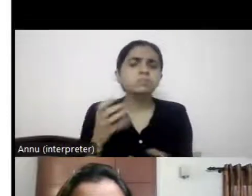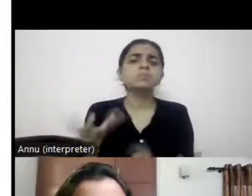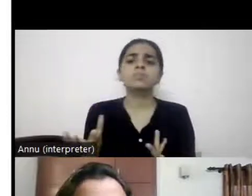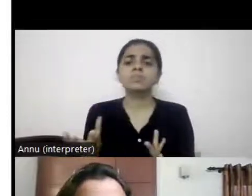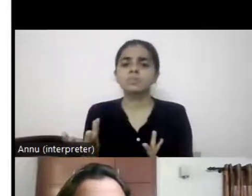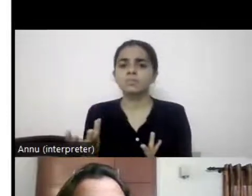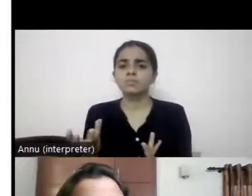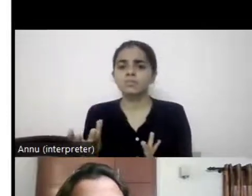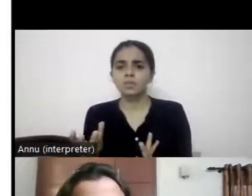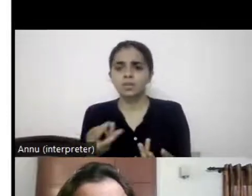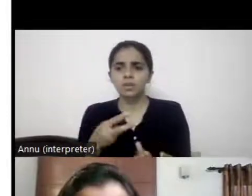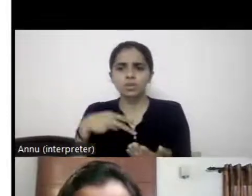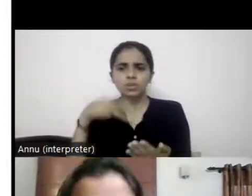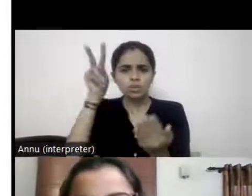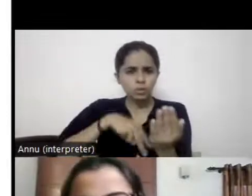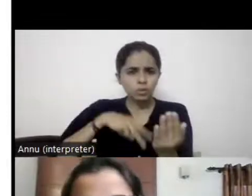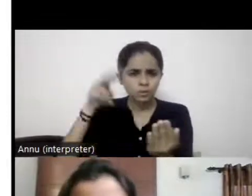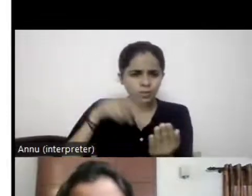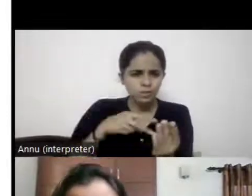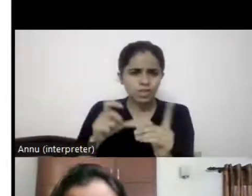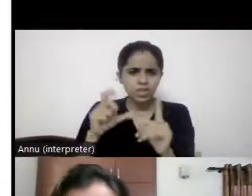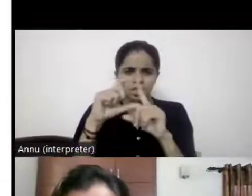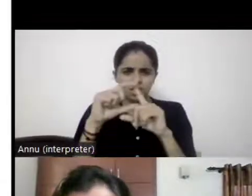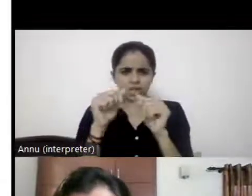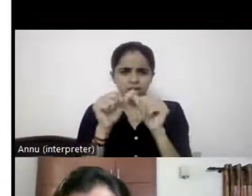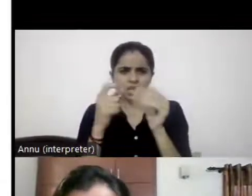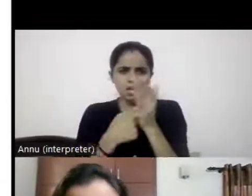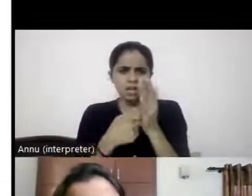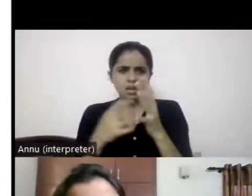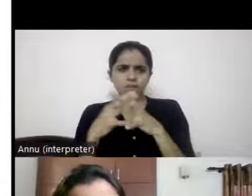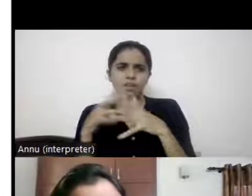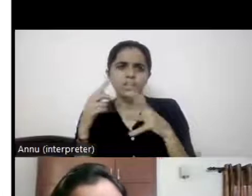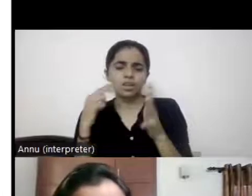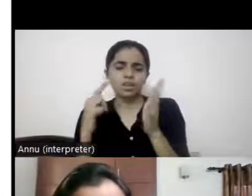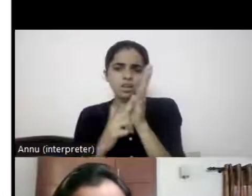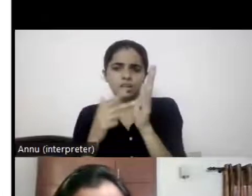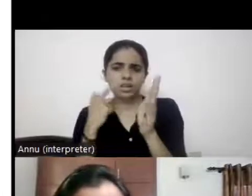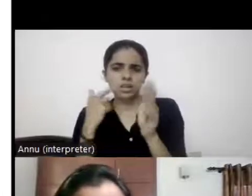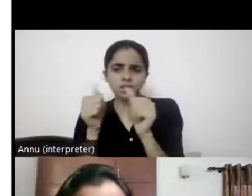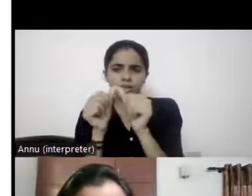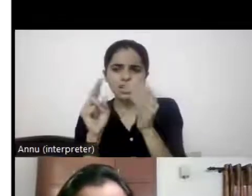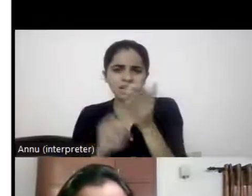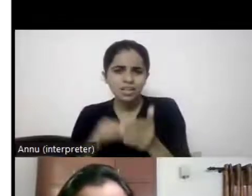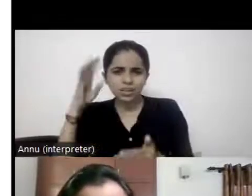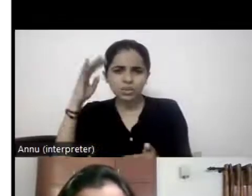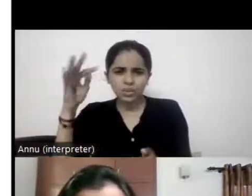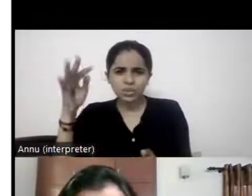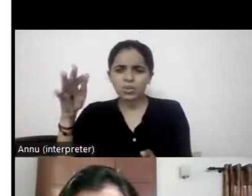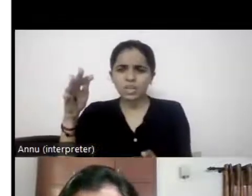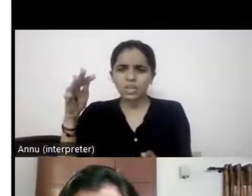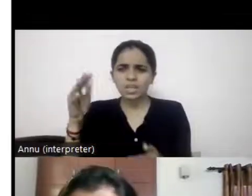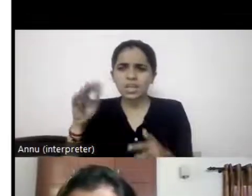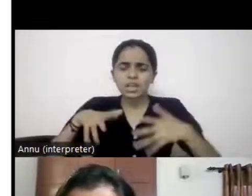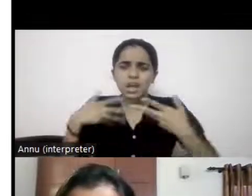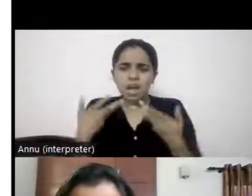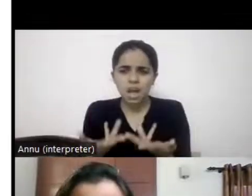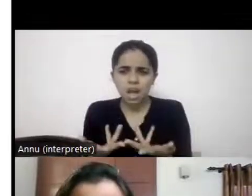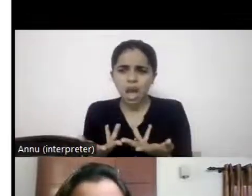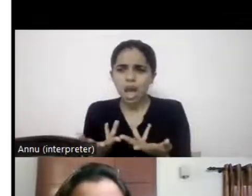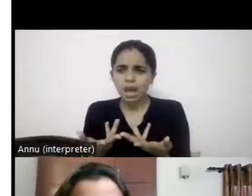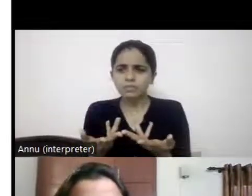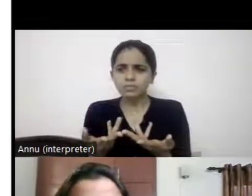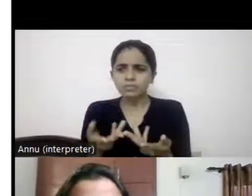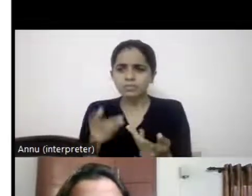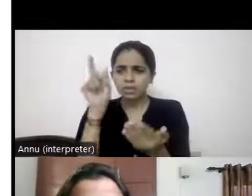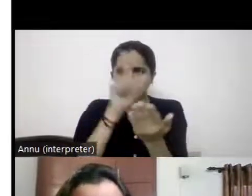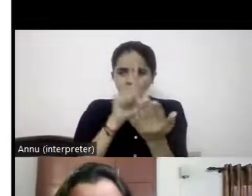You must have read about Darwinian theory of evolution, of natural selection. There's another